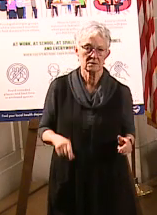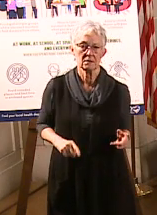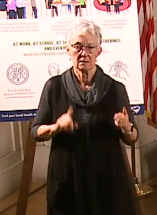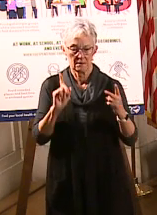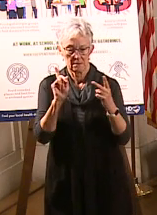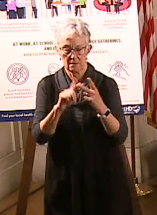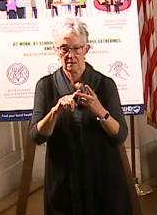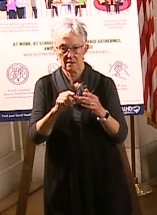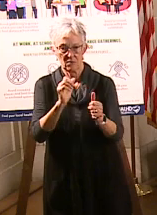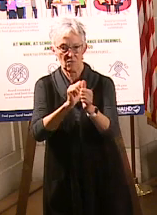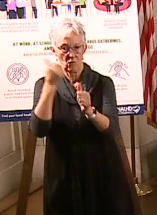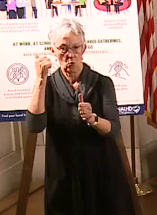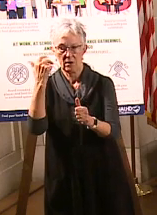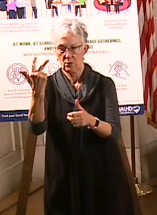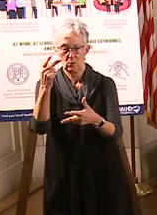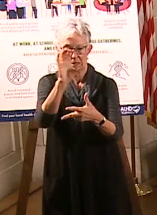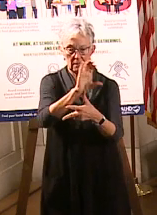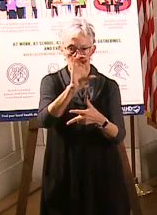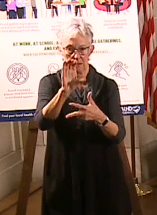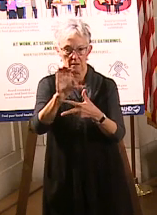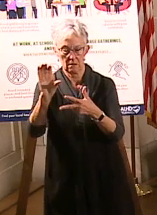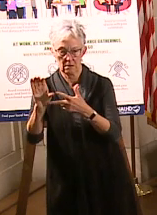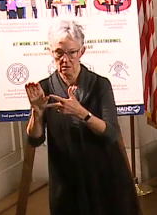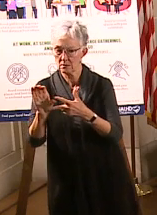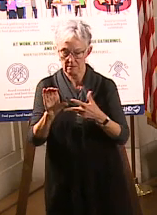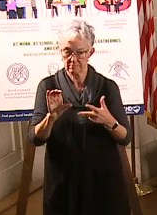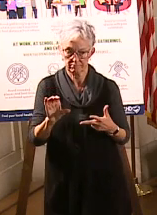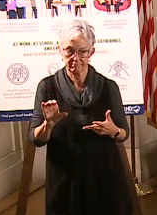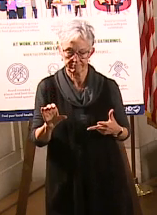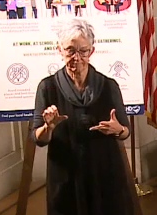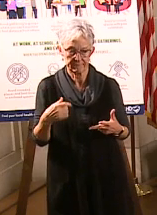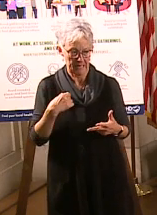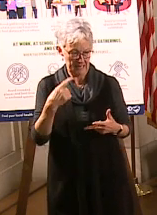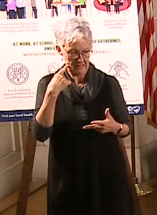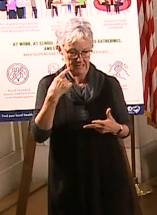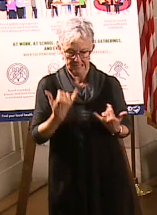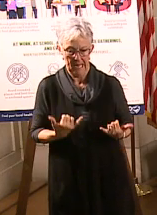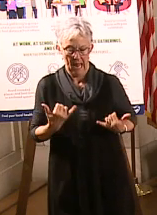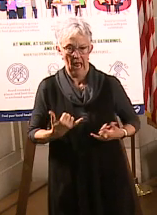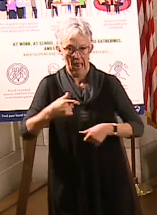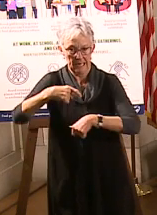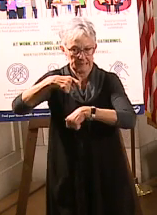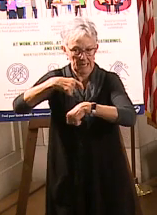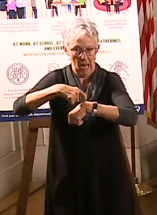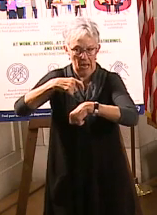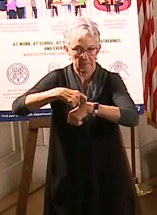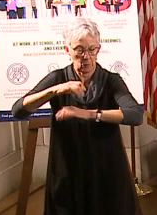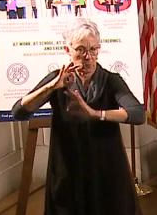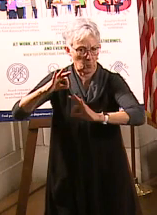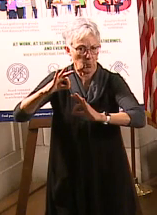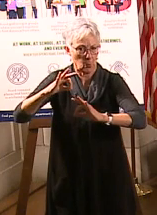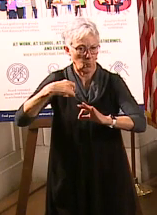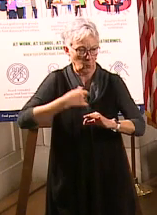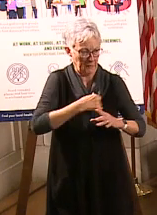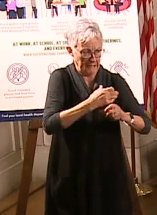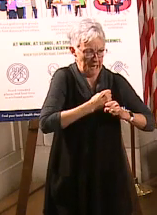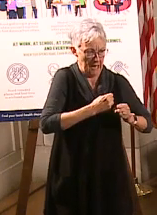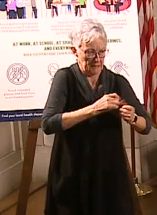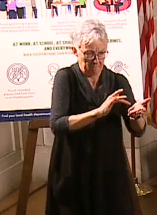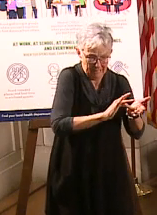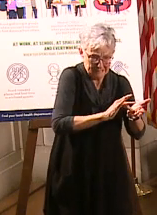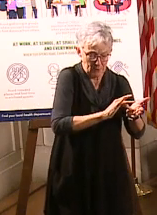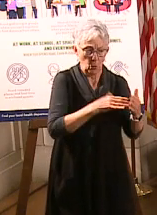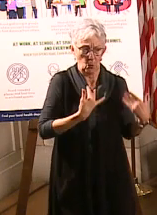the 3 C's. So I think we're sort of in a good timing as far as that goes. And as long as we have evidence